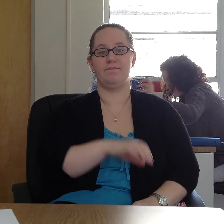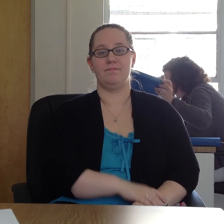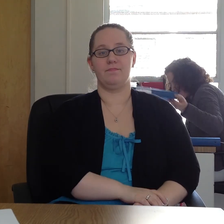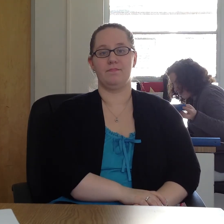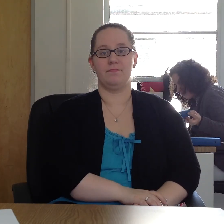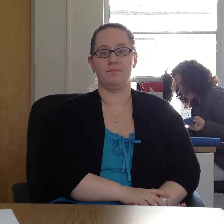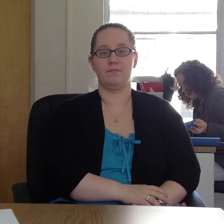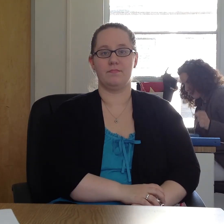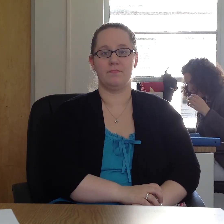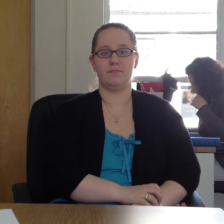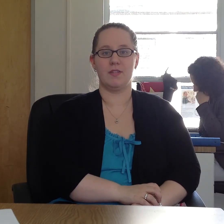Instant coffee.